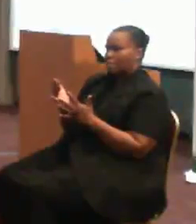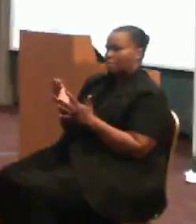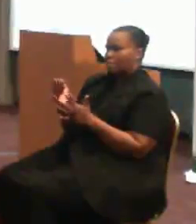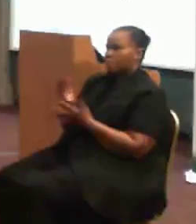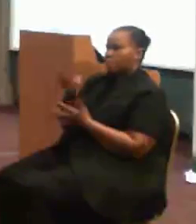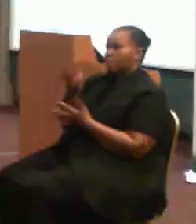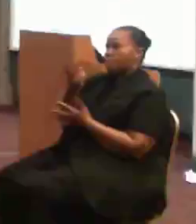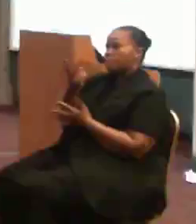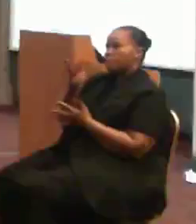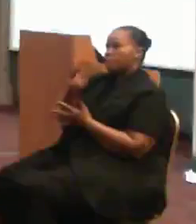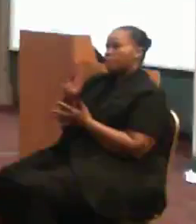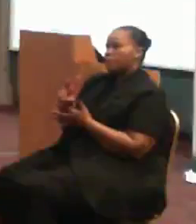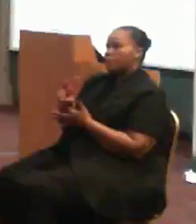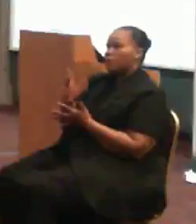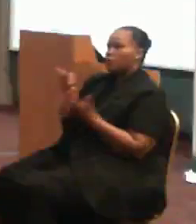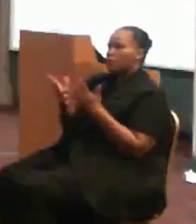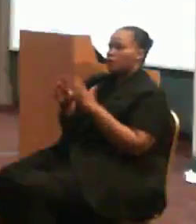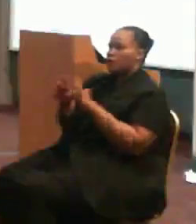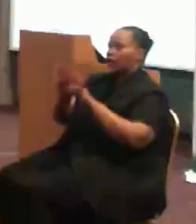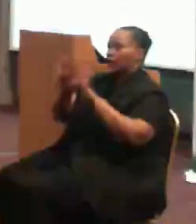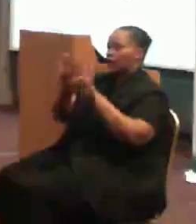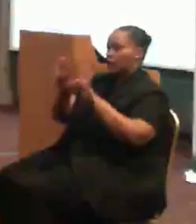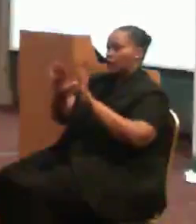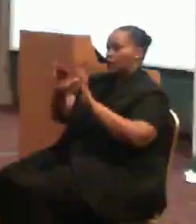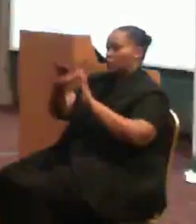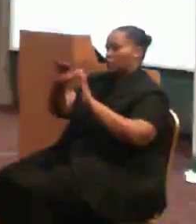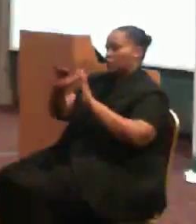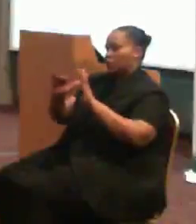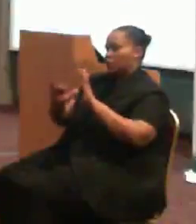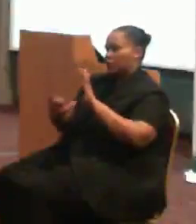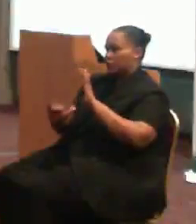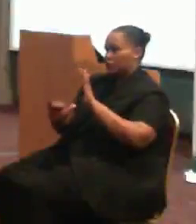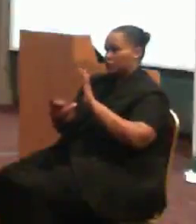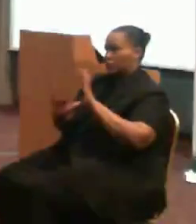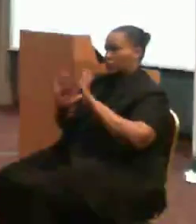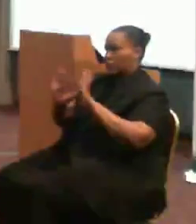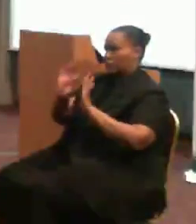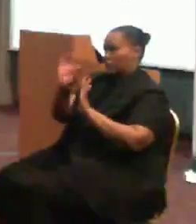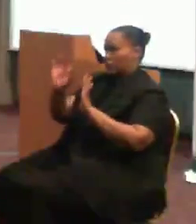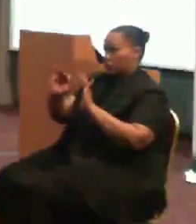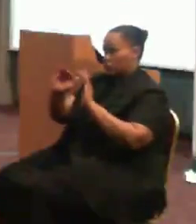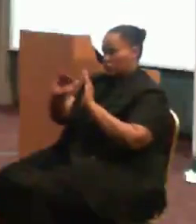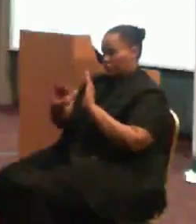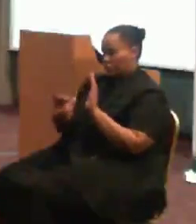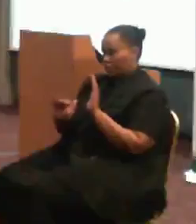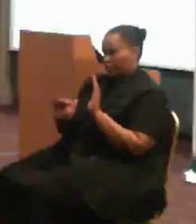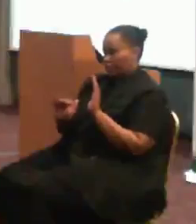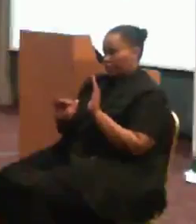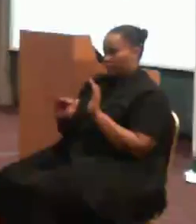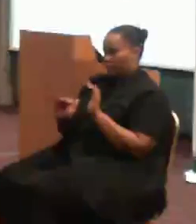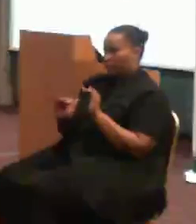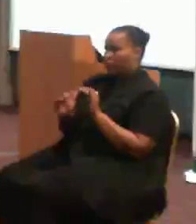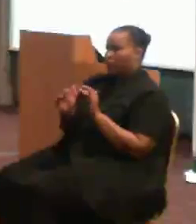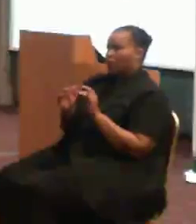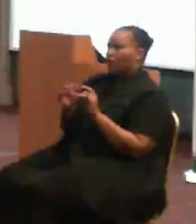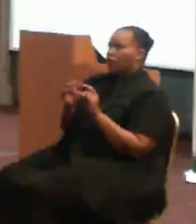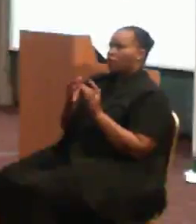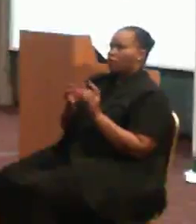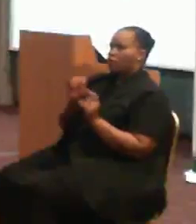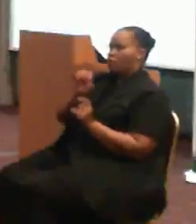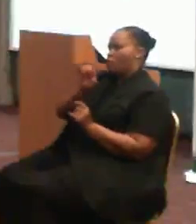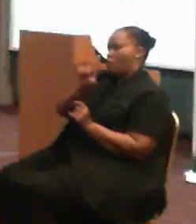your volumes drop 10%. You see that your assumption is your volume is 100 units